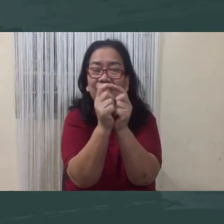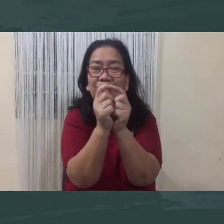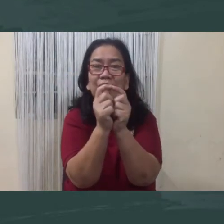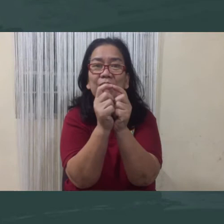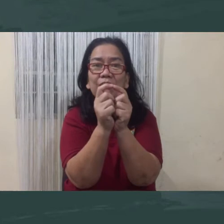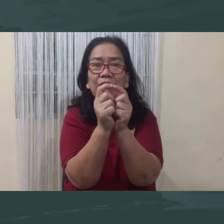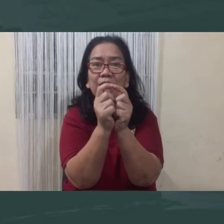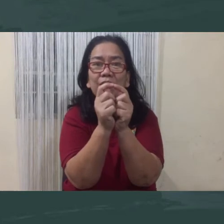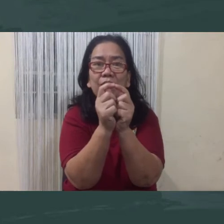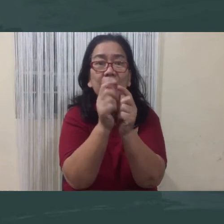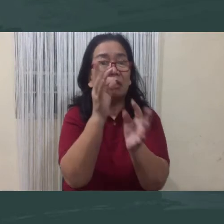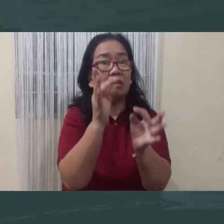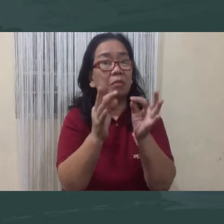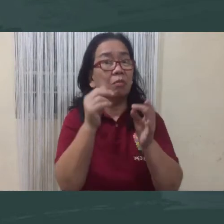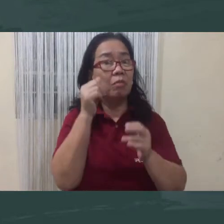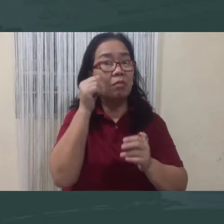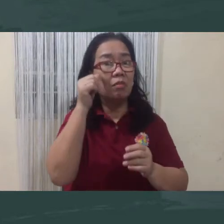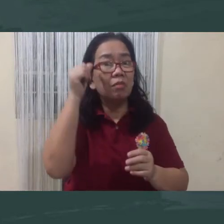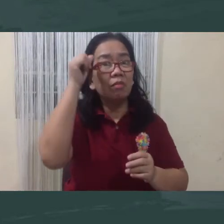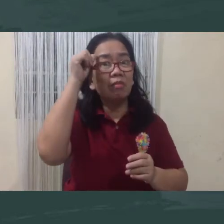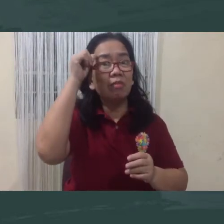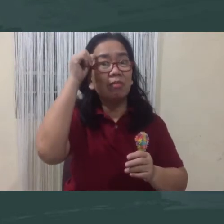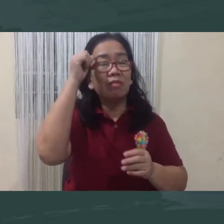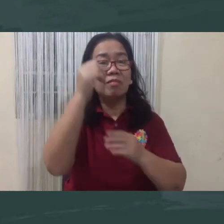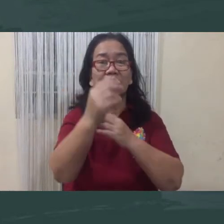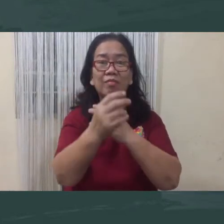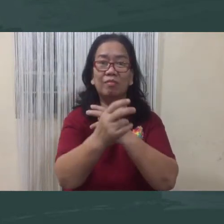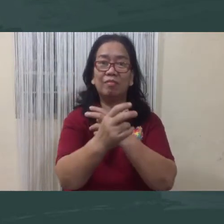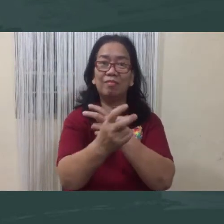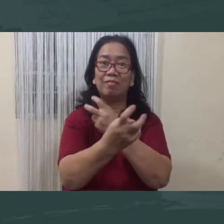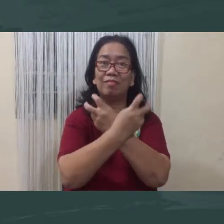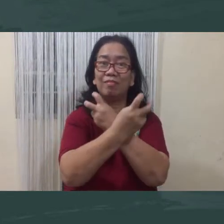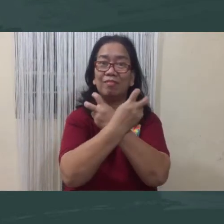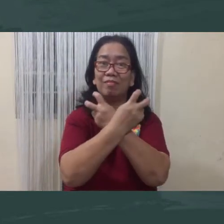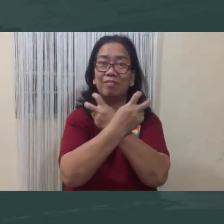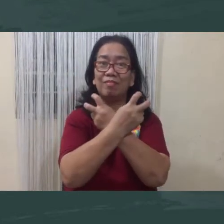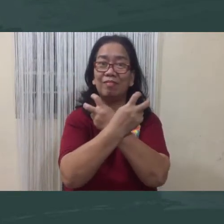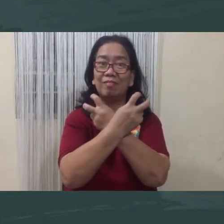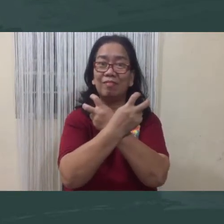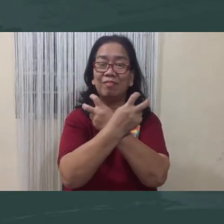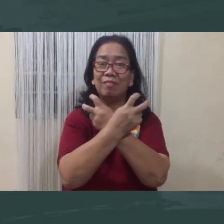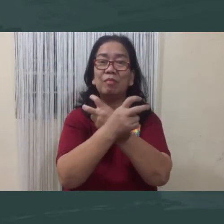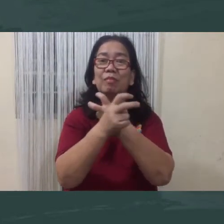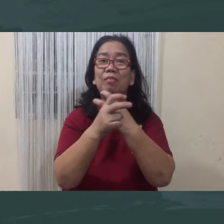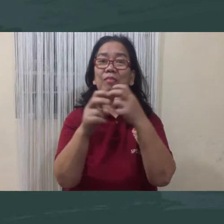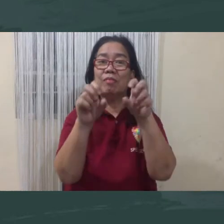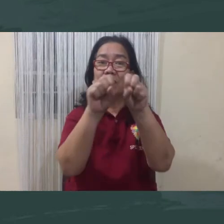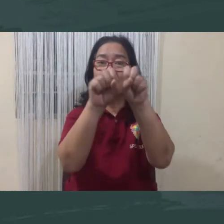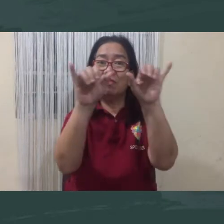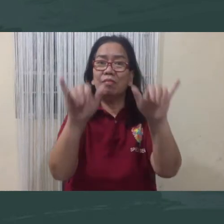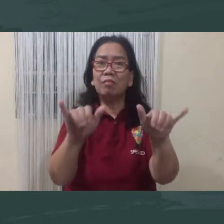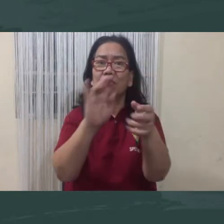In an adult human, the skeleton is composed of 206 bones.